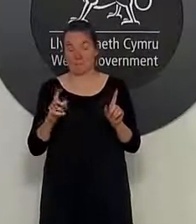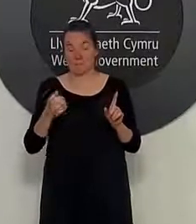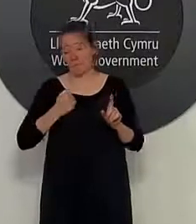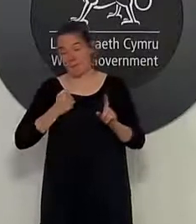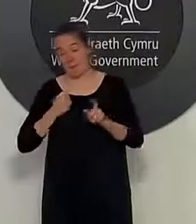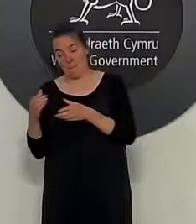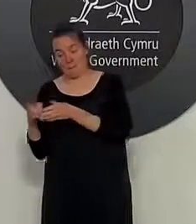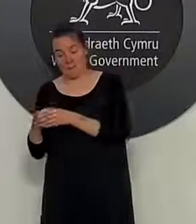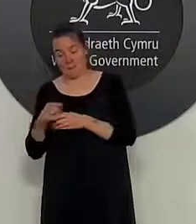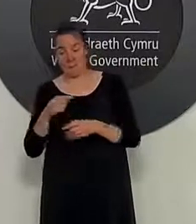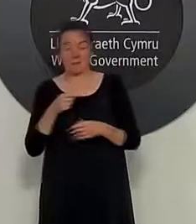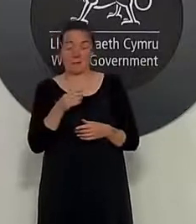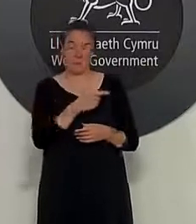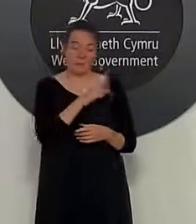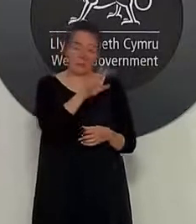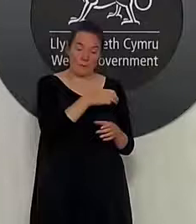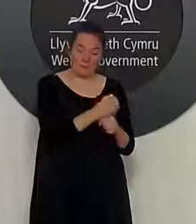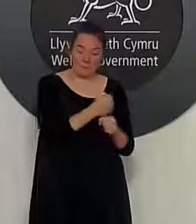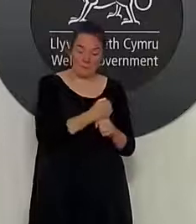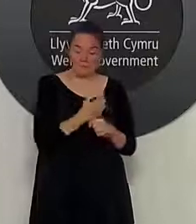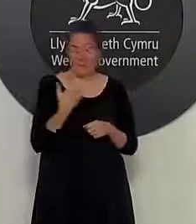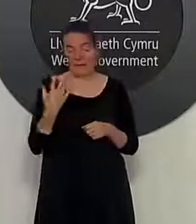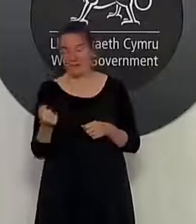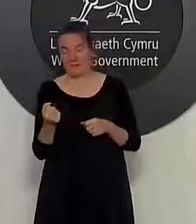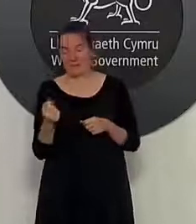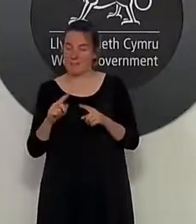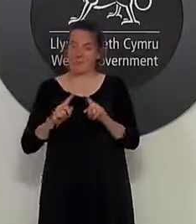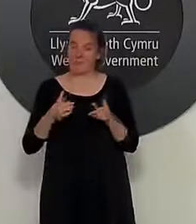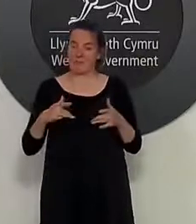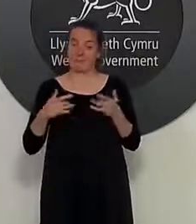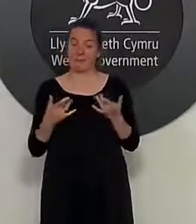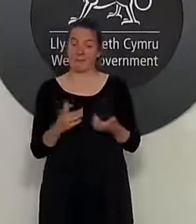party and the Welsh Government. I mean,